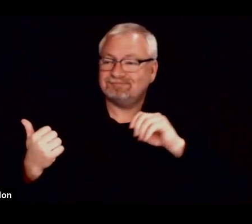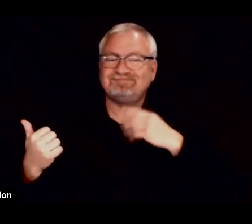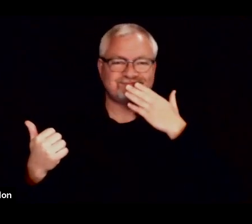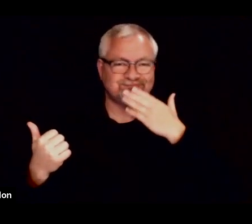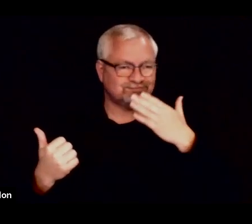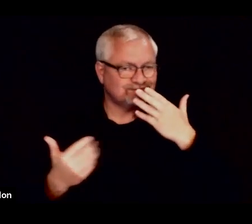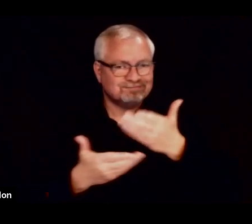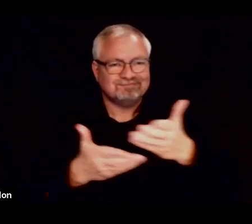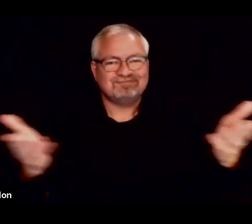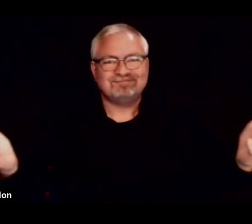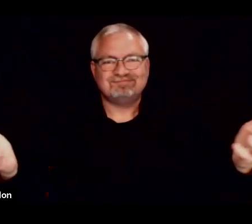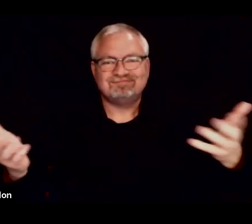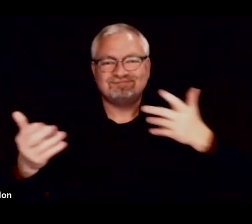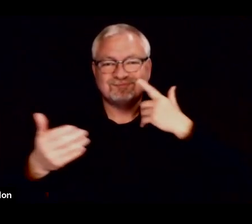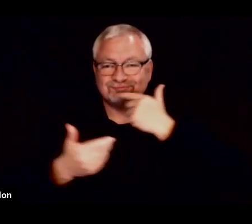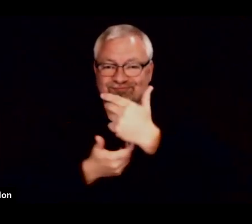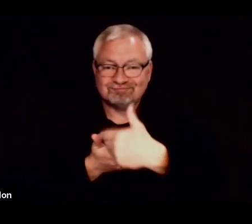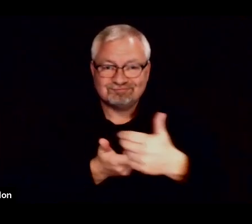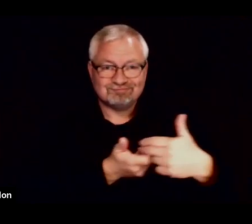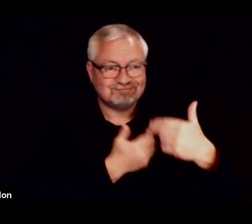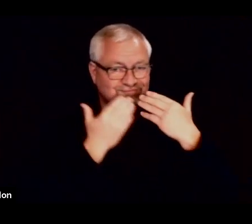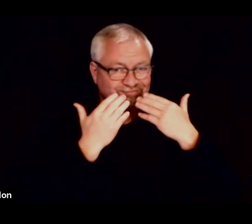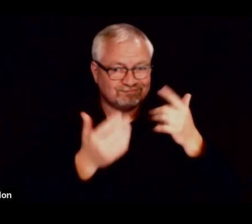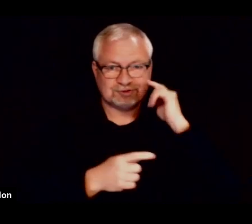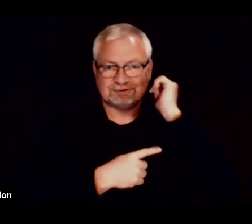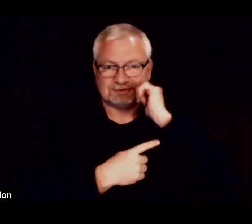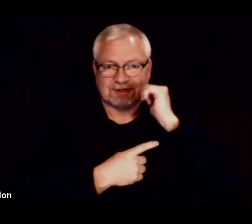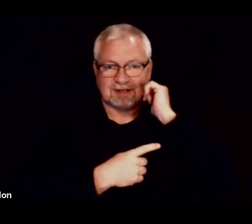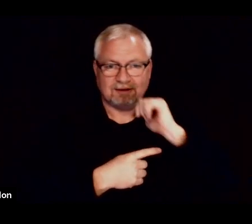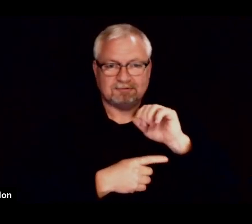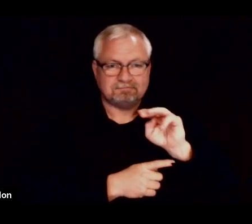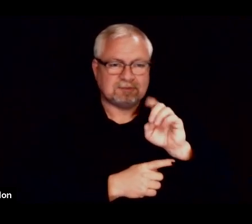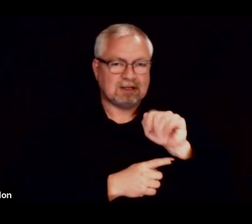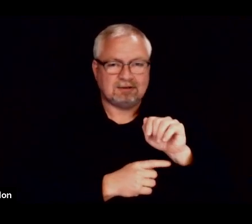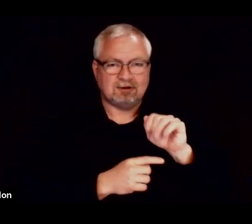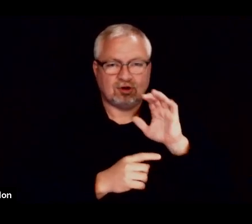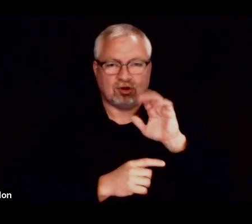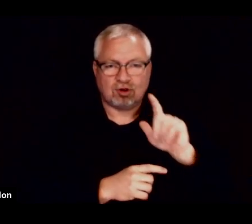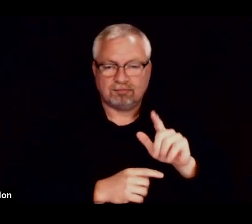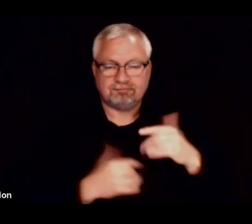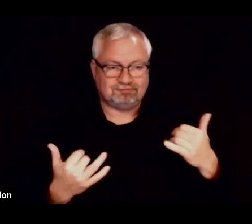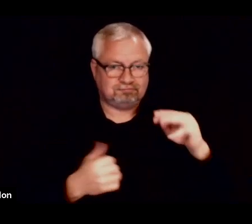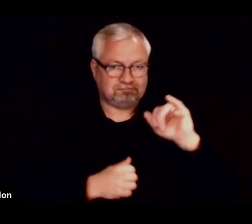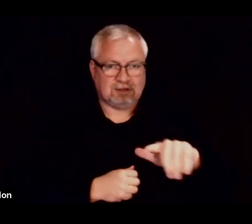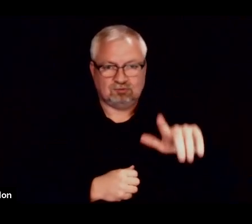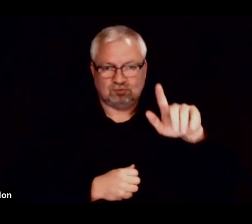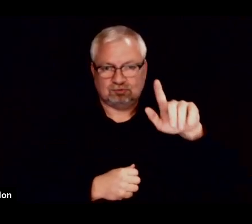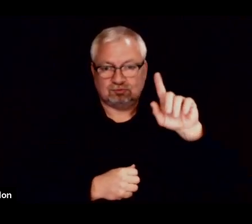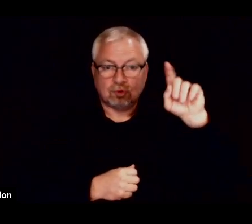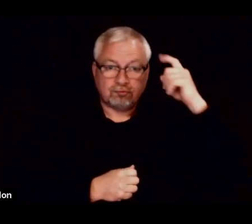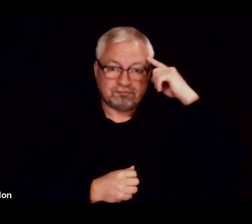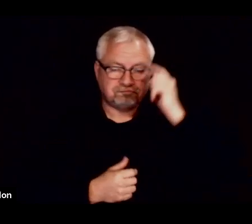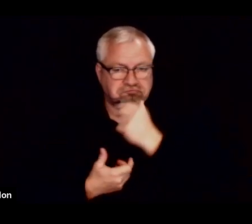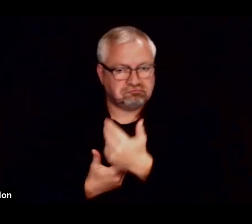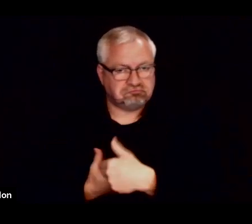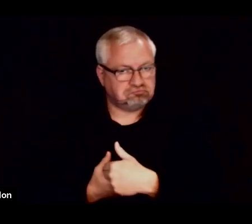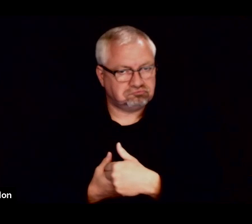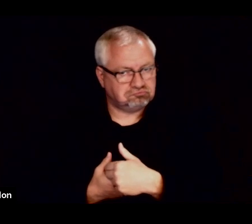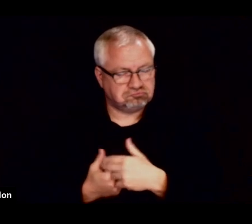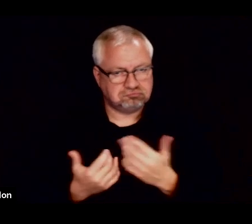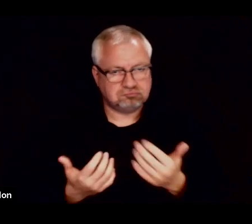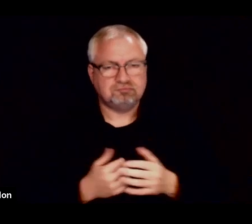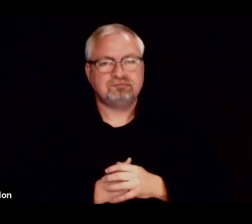for the COVID-19 daily media call from May 21st. Governor Walz is not on today's call. We'll start with the situation report from Commissioner